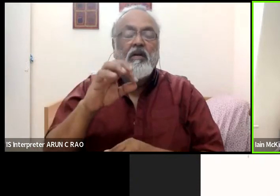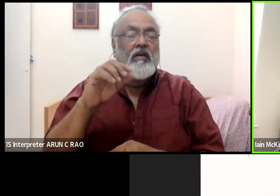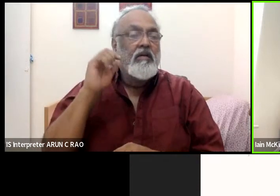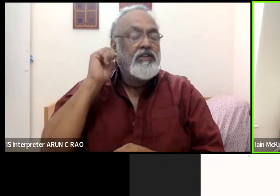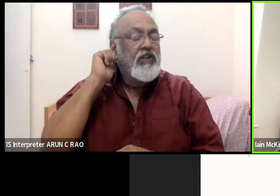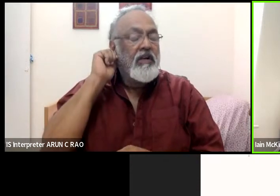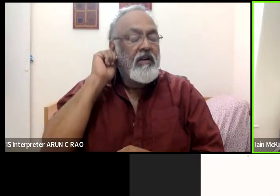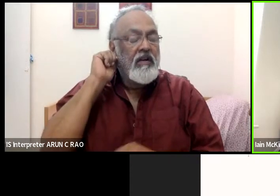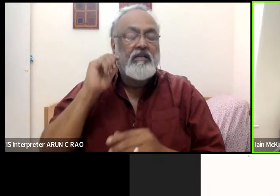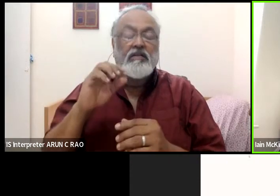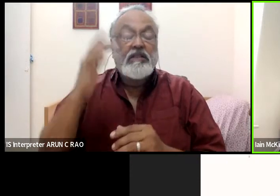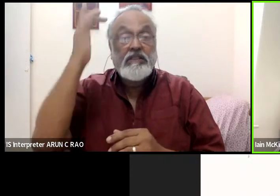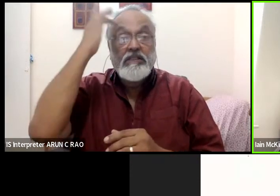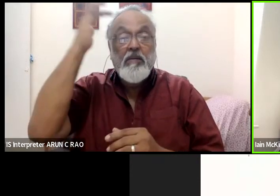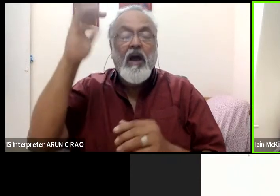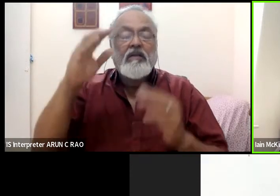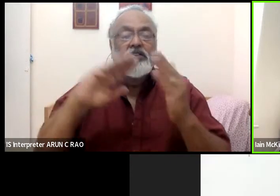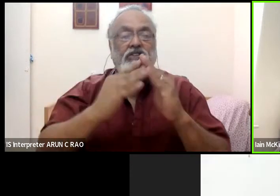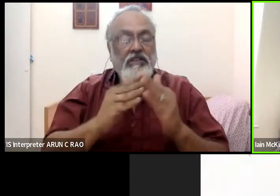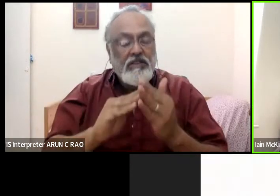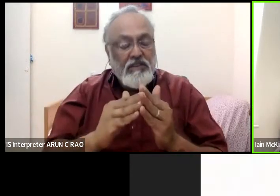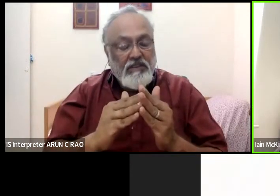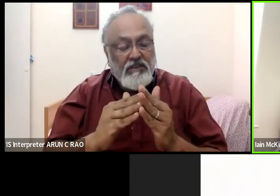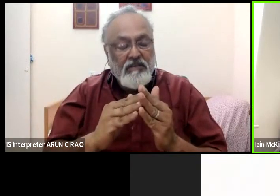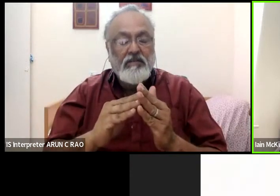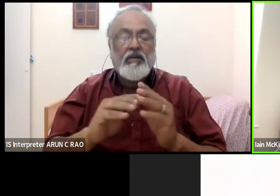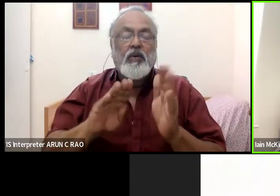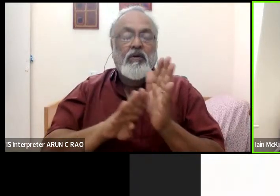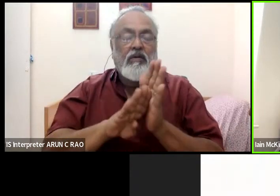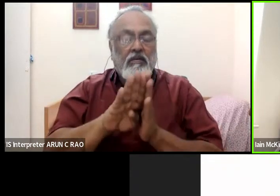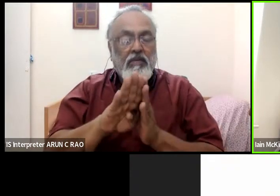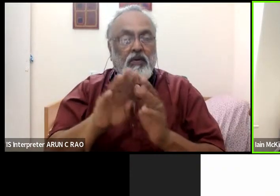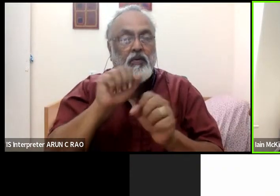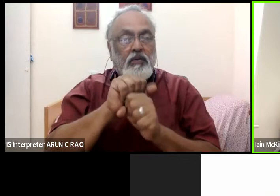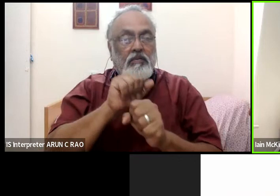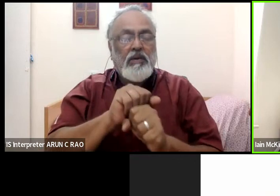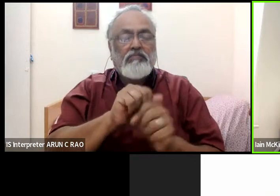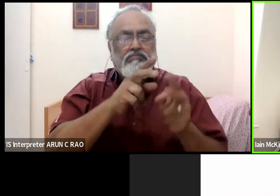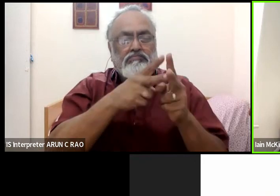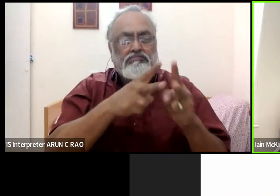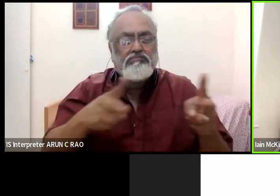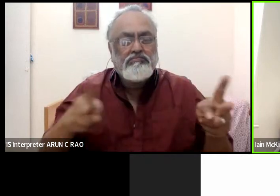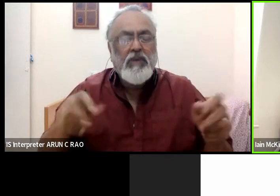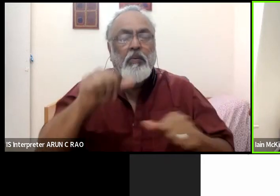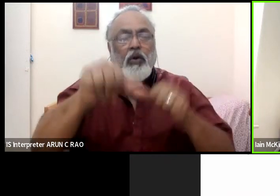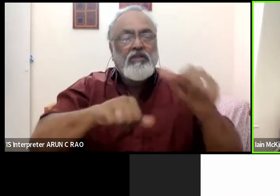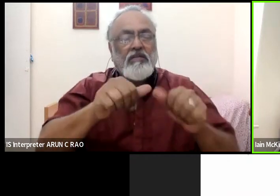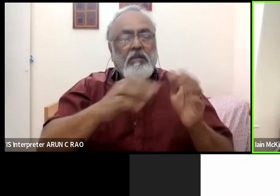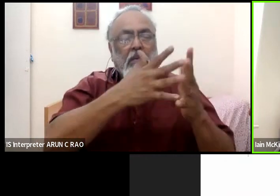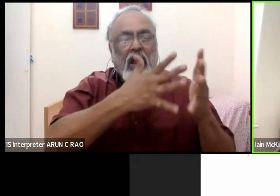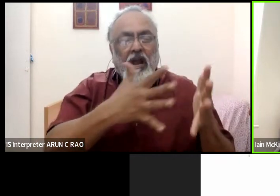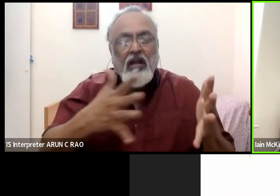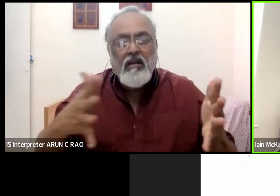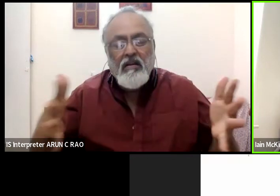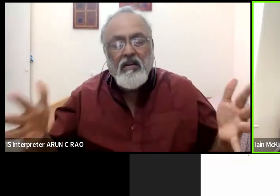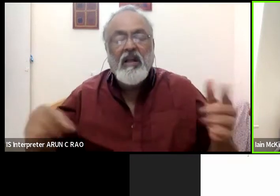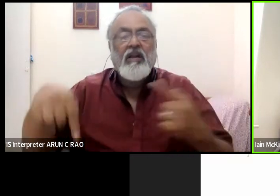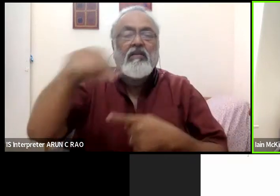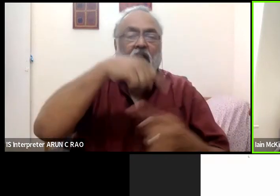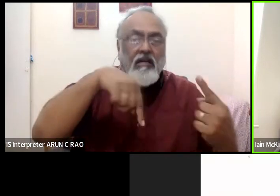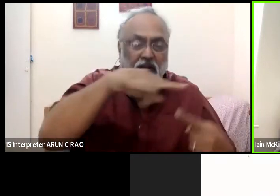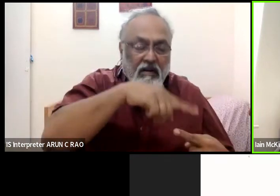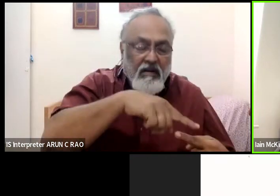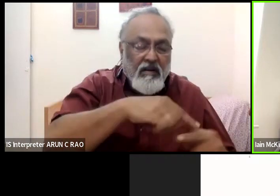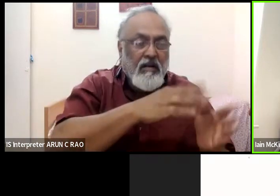governance, urban quality of life, and has worked on various projects on sustainable transportation, urban planning, multimodal